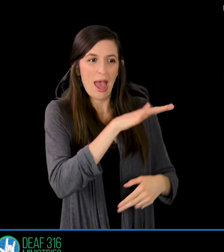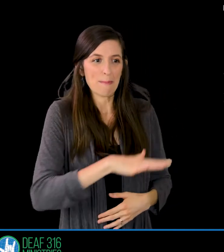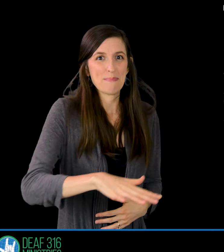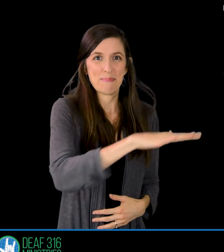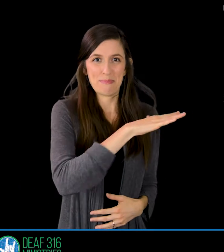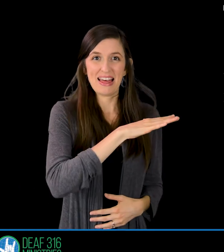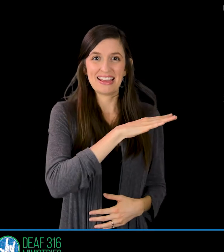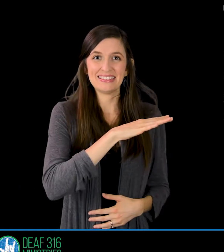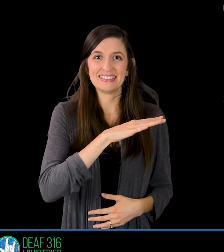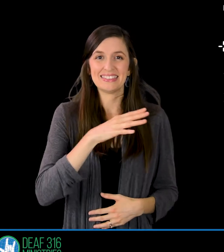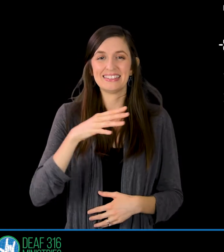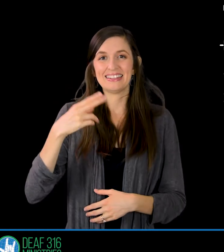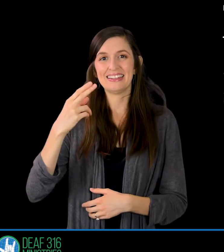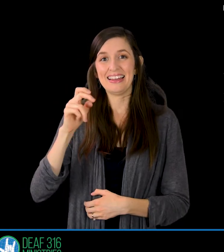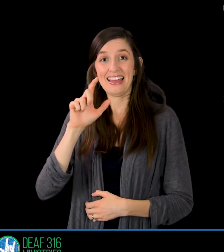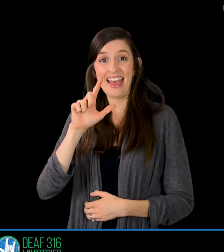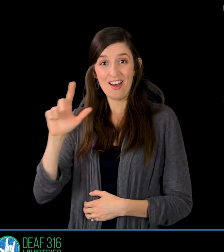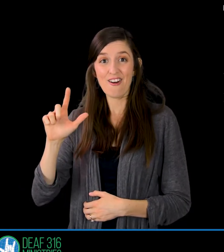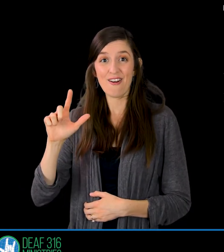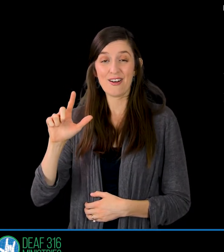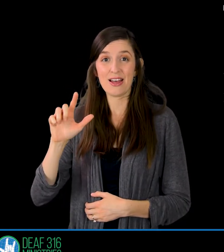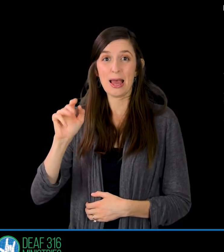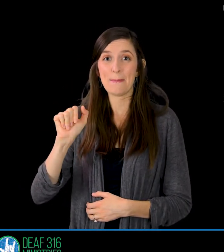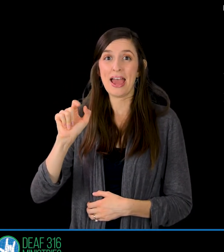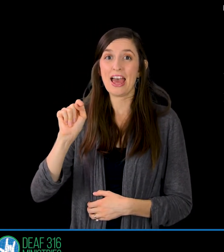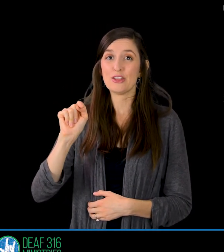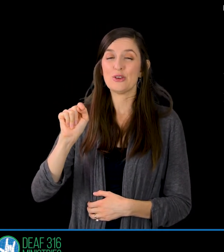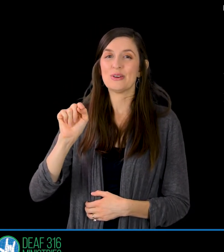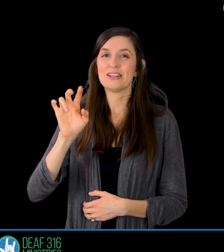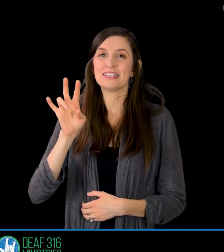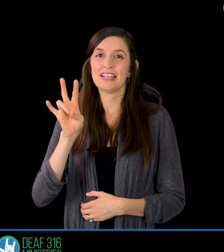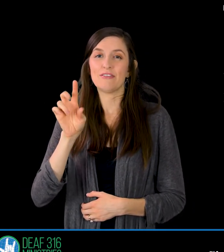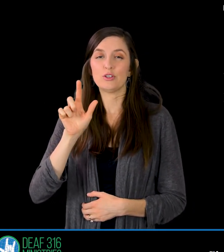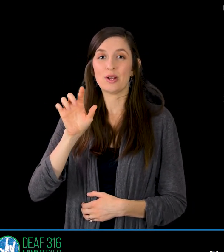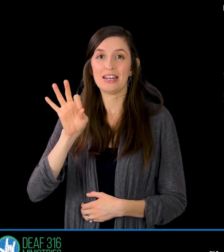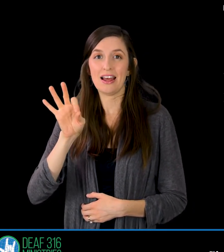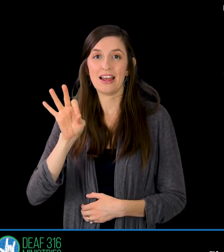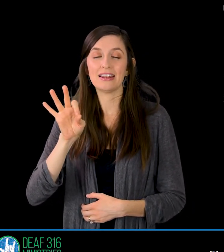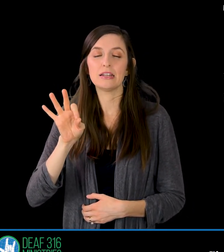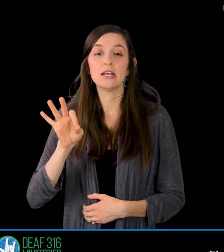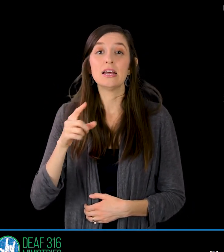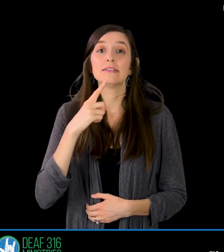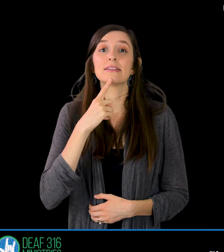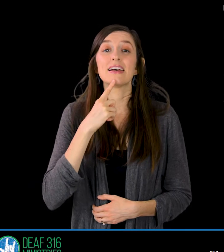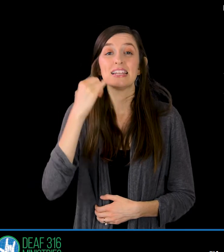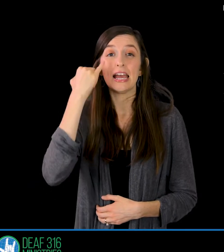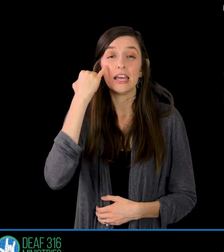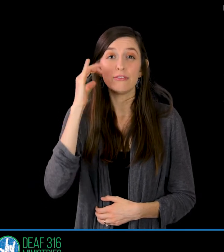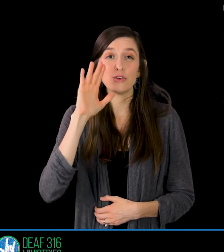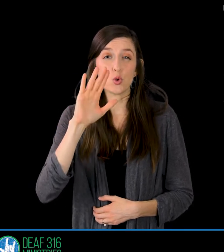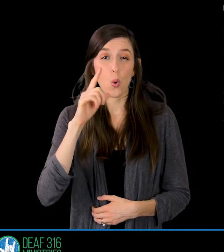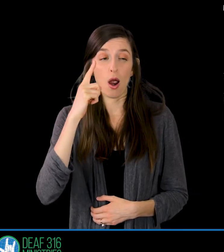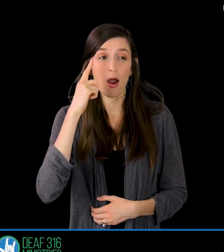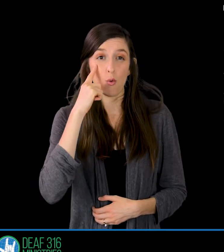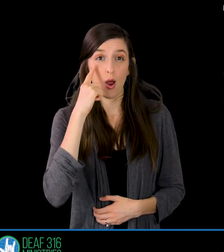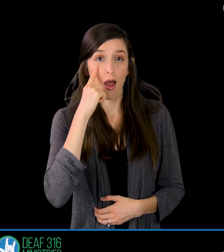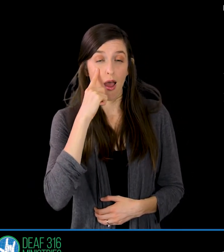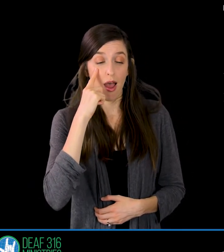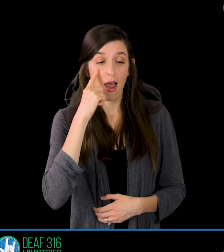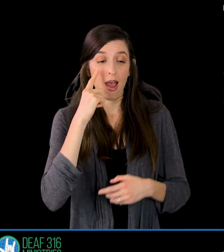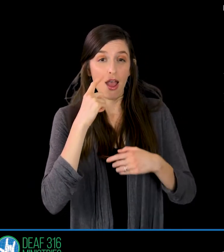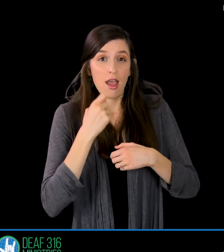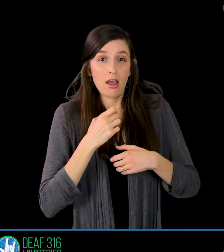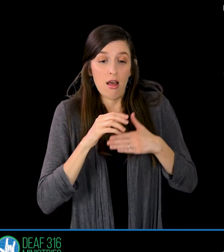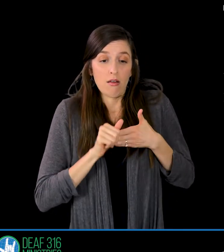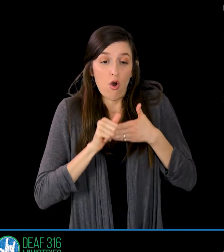surprisingly it's called hell in Matthew 5 29 if your right eye causes you to sin tear it out and throw